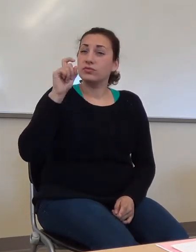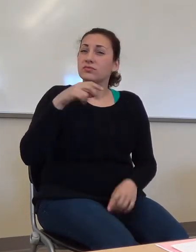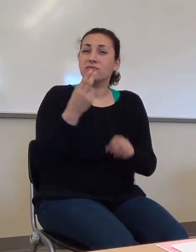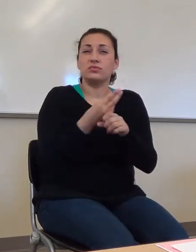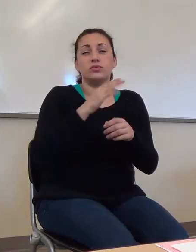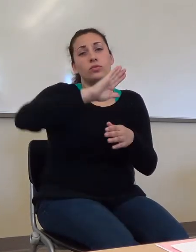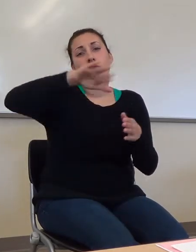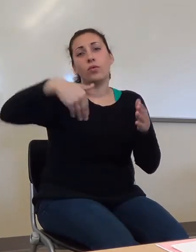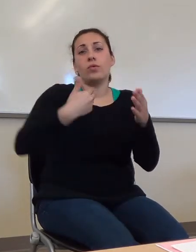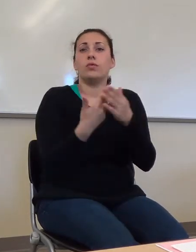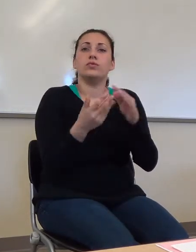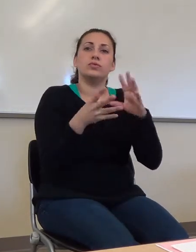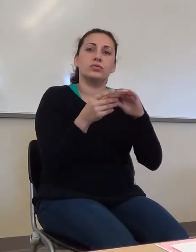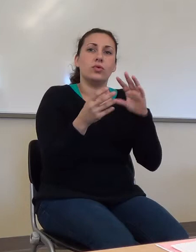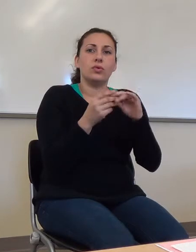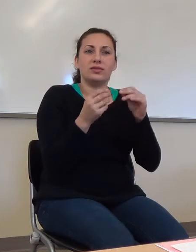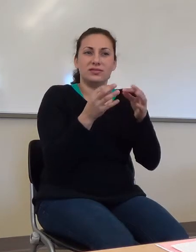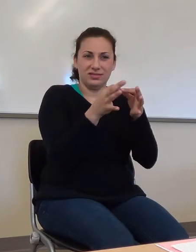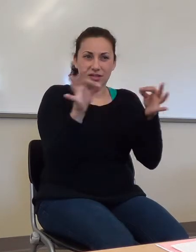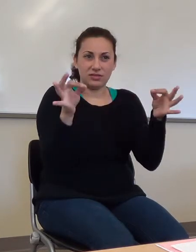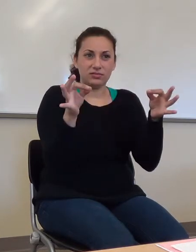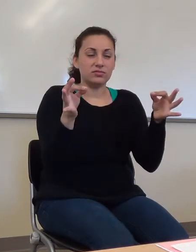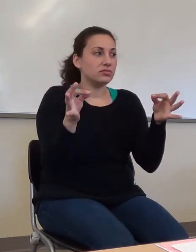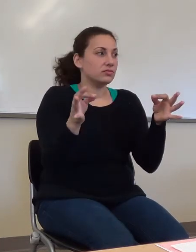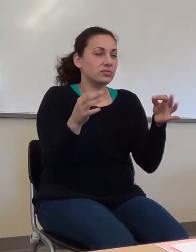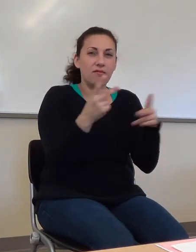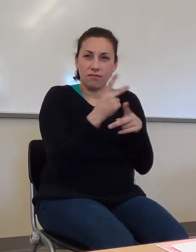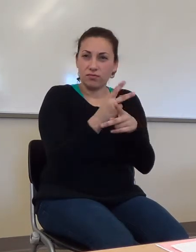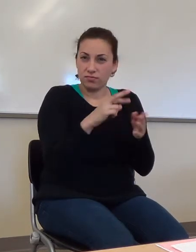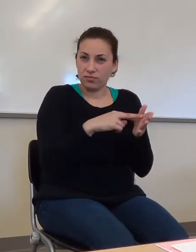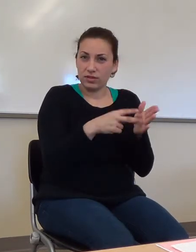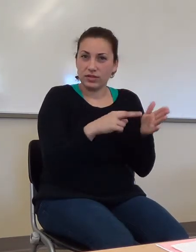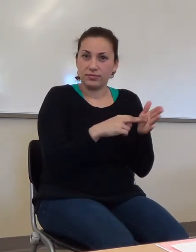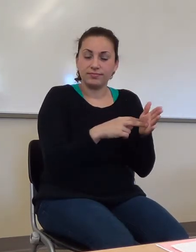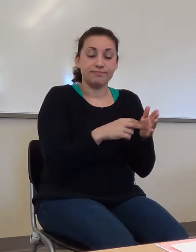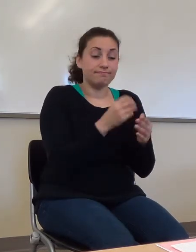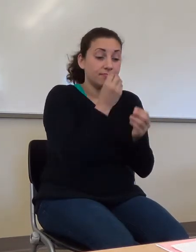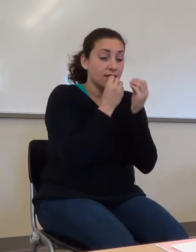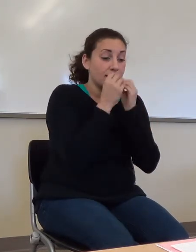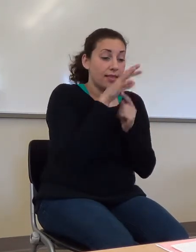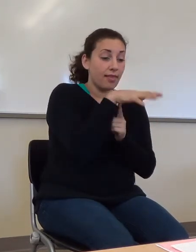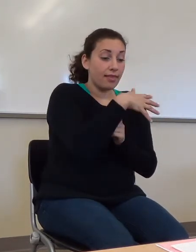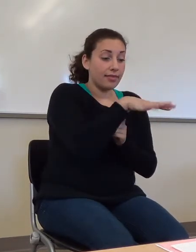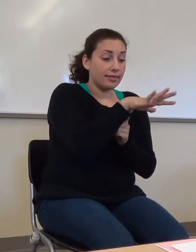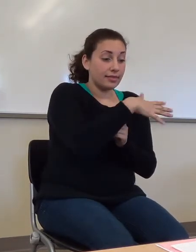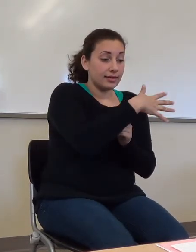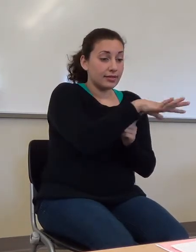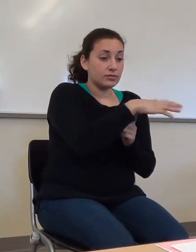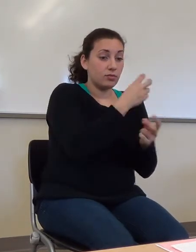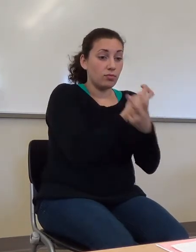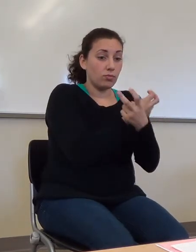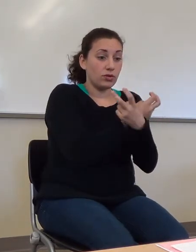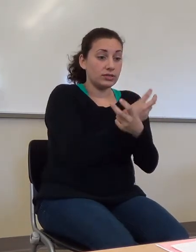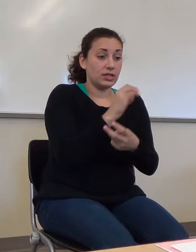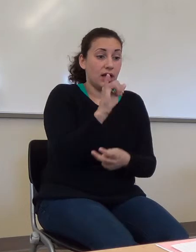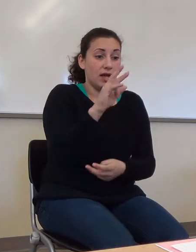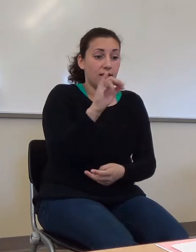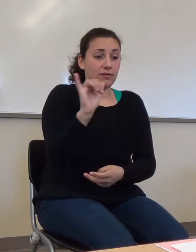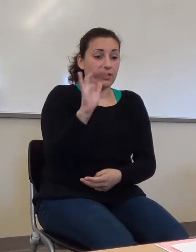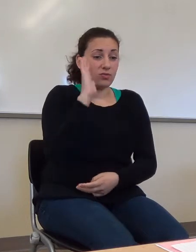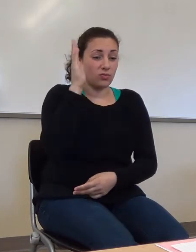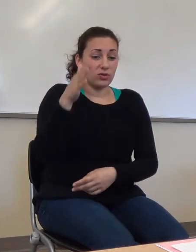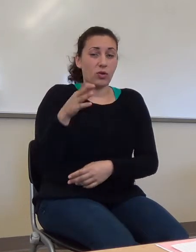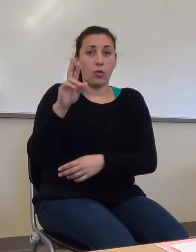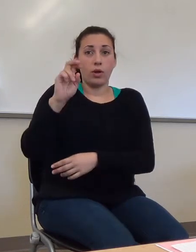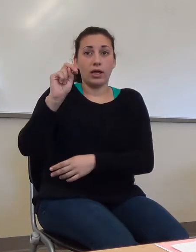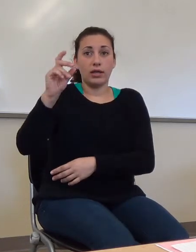whole thing, what was going on here. Eating the leaves of poison ivy will render your